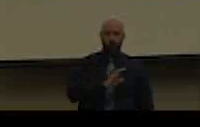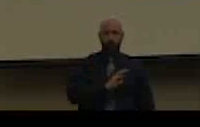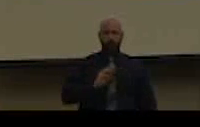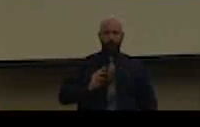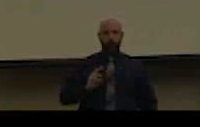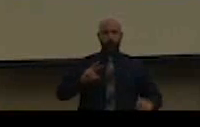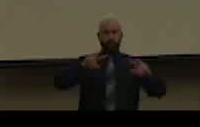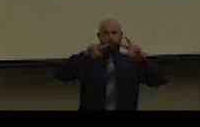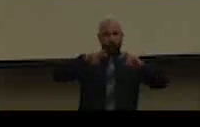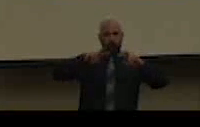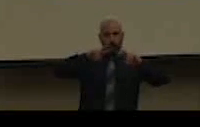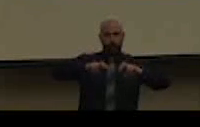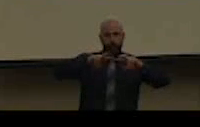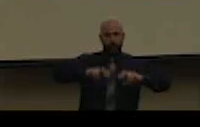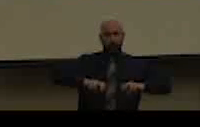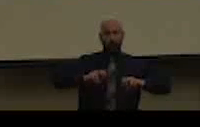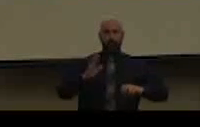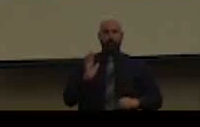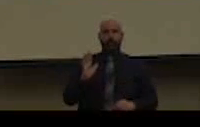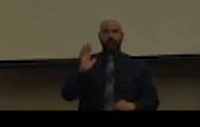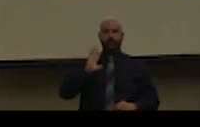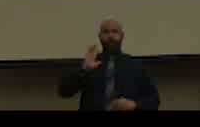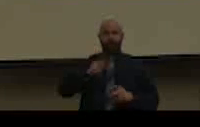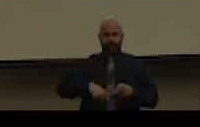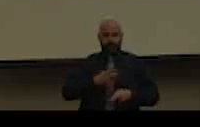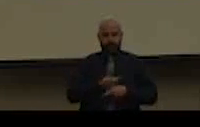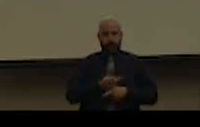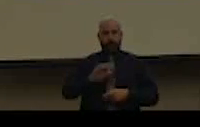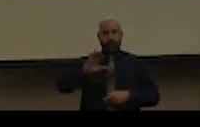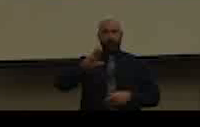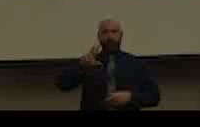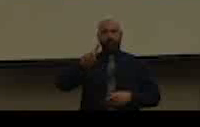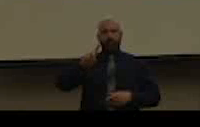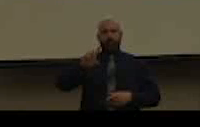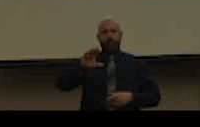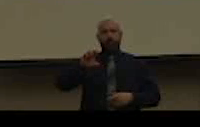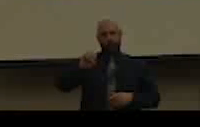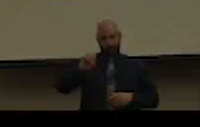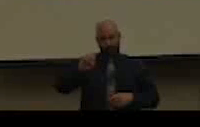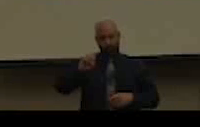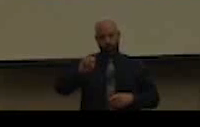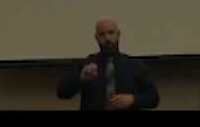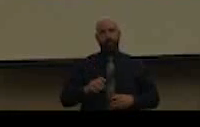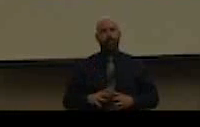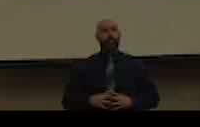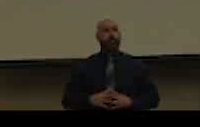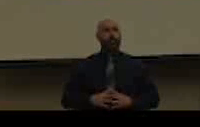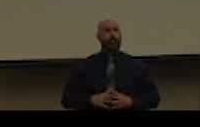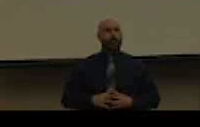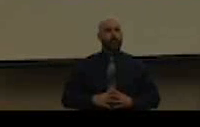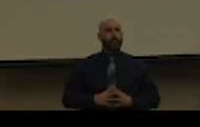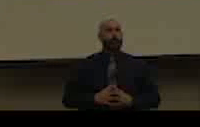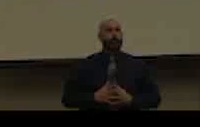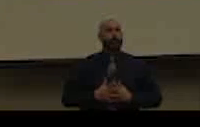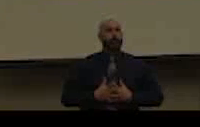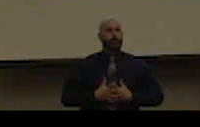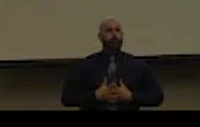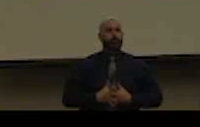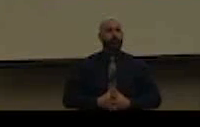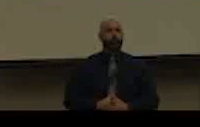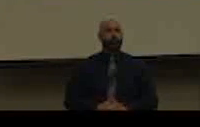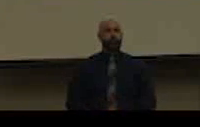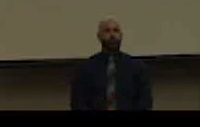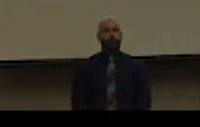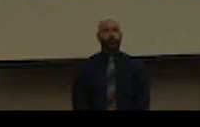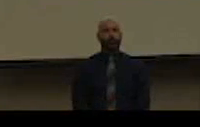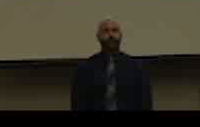of child care. And we know that a lot of families choose the home-based